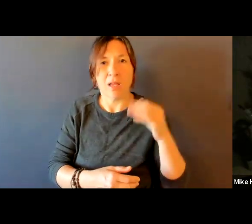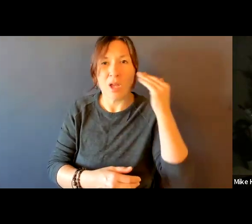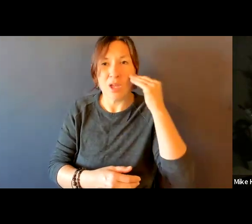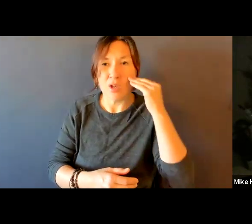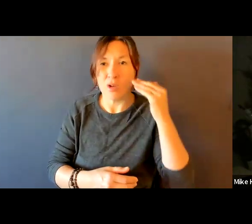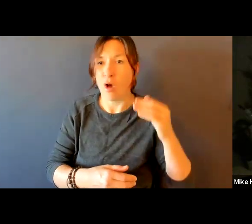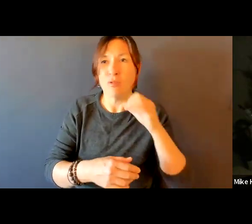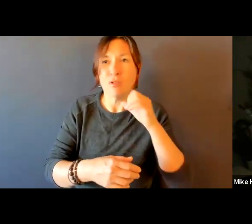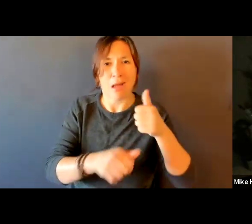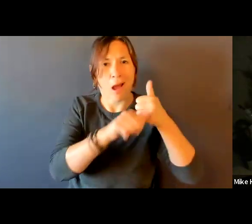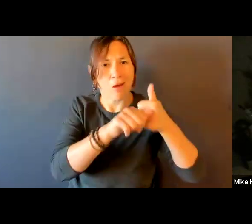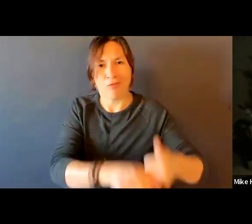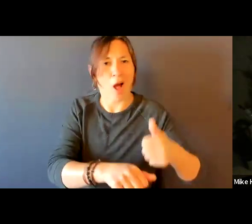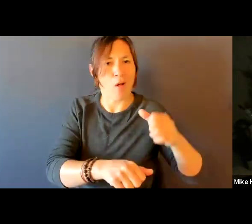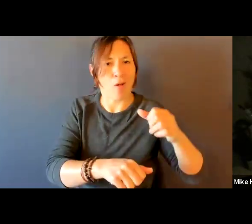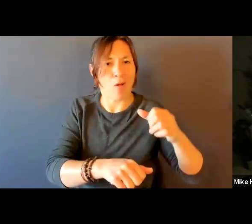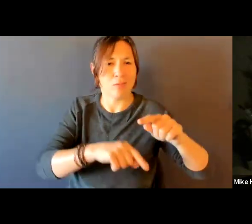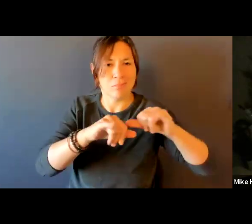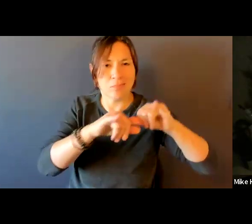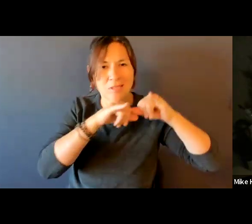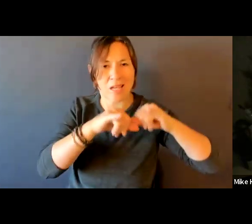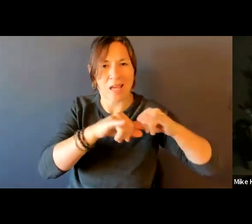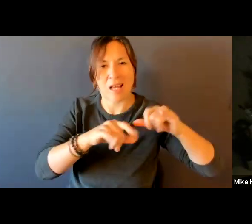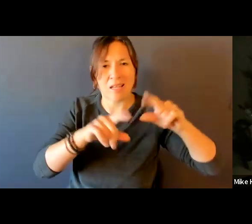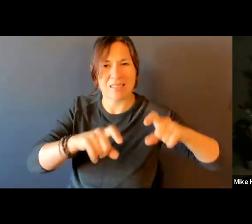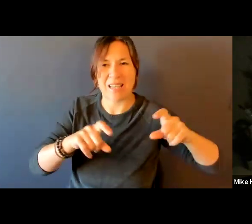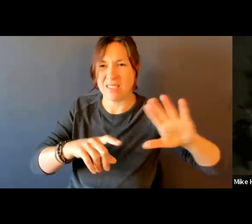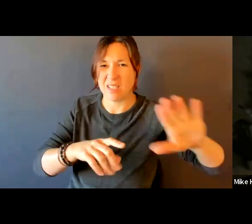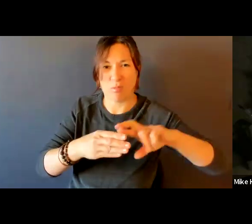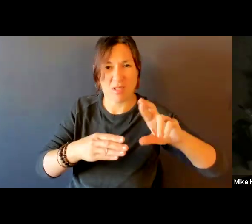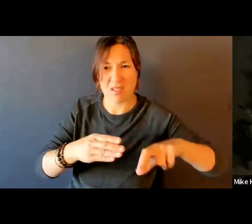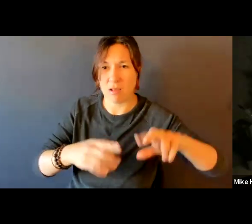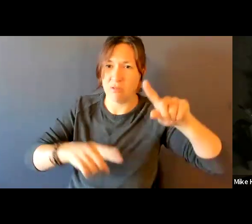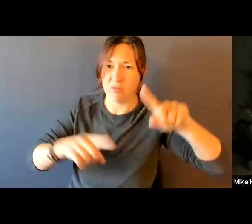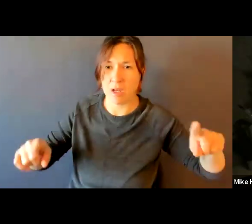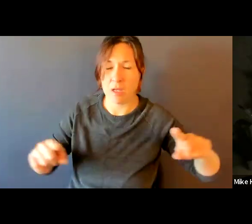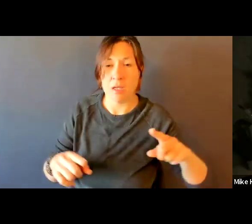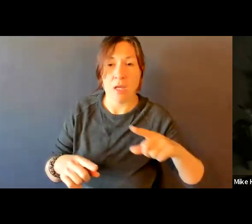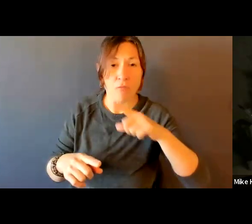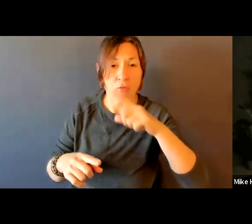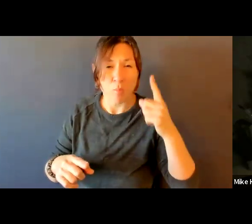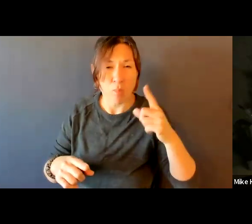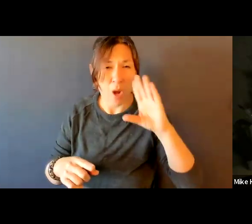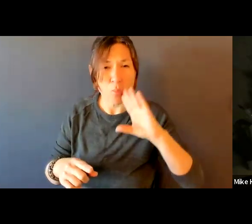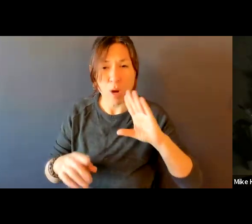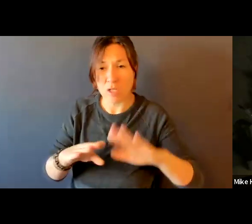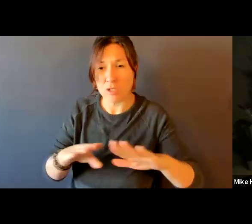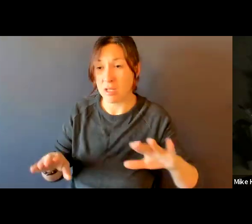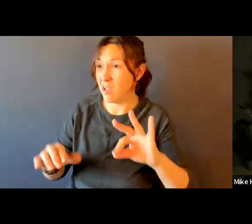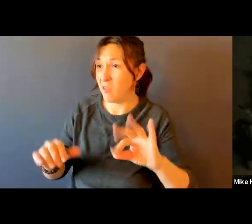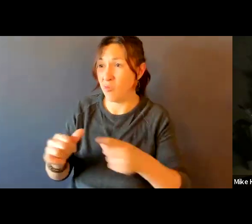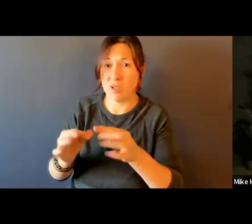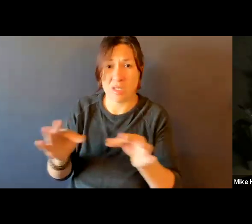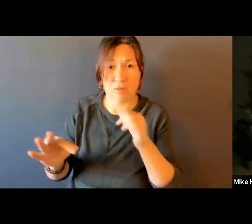enormously. For Black and Brown children, those who have special needs, and those whose primary language is not English, the MCAS system